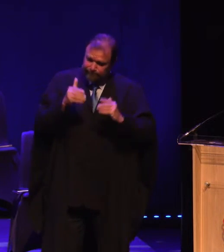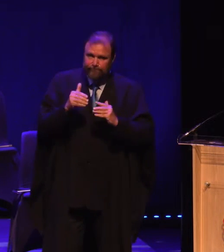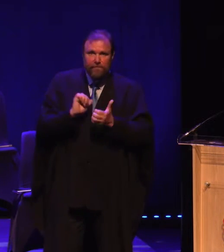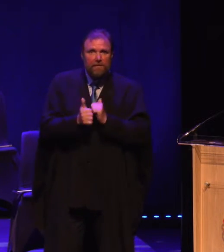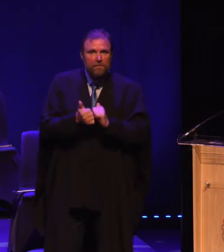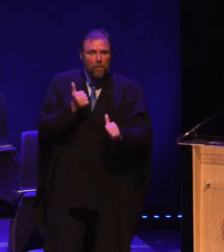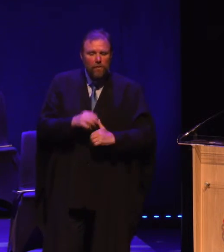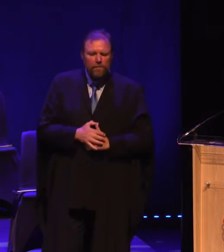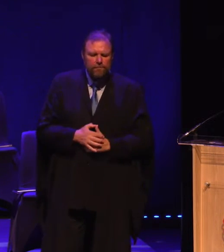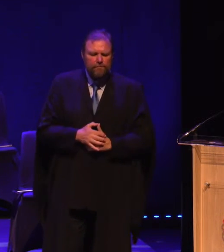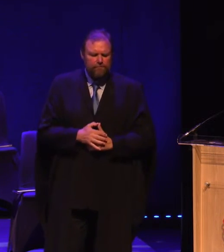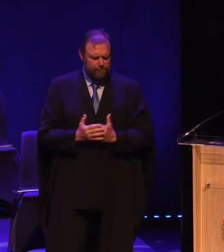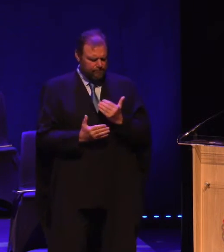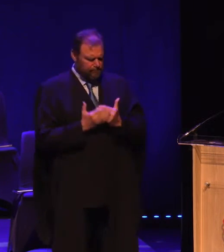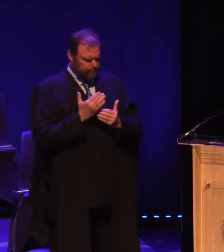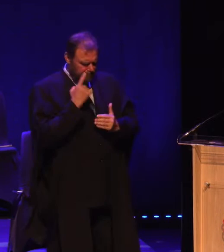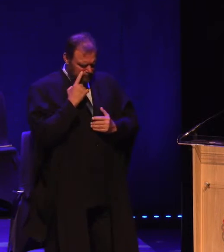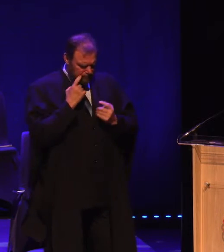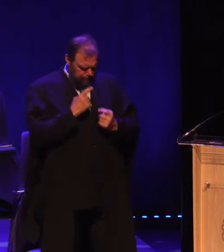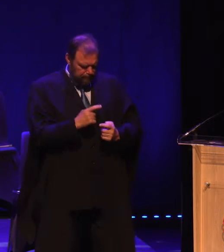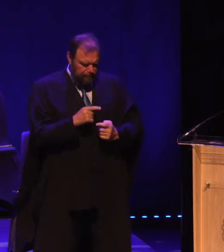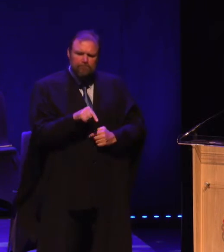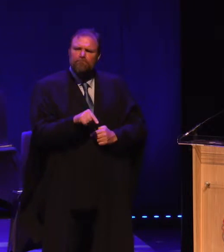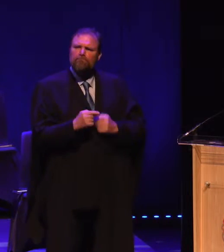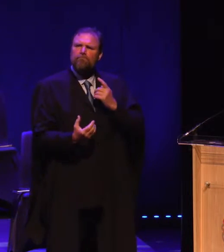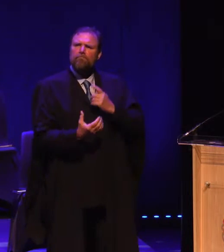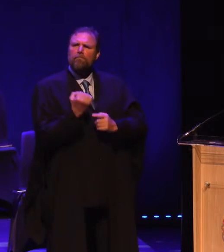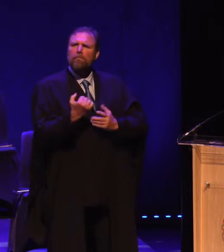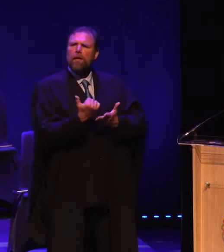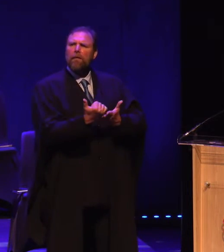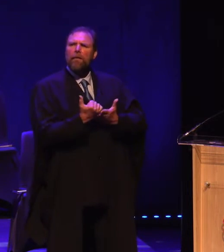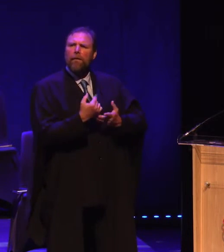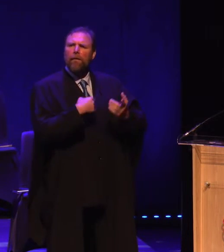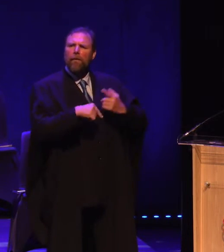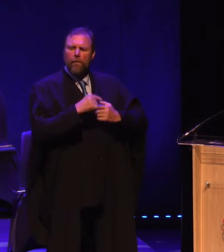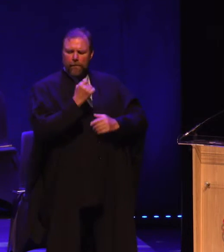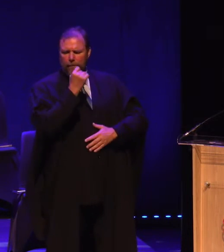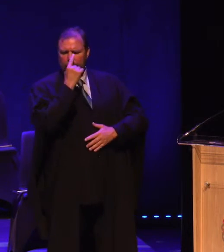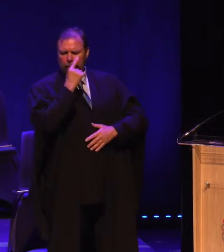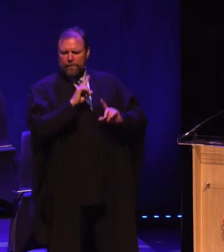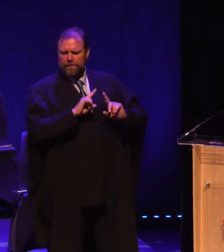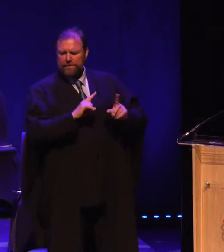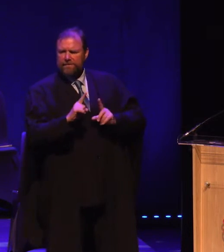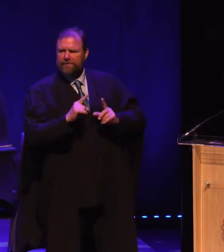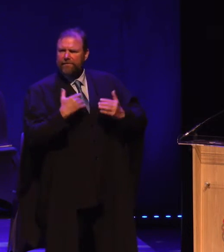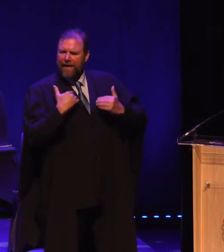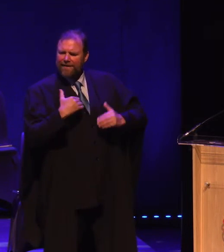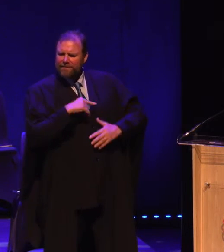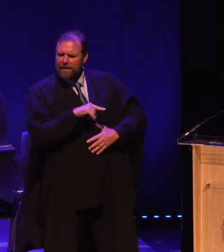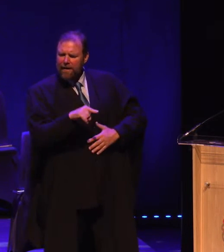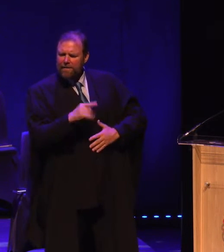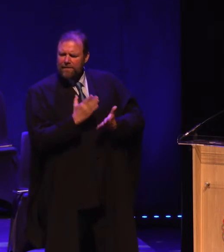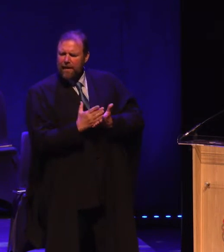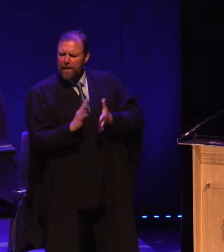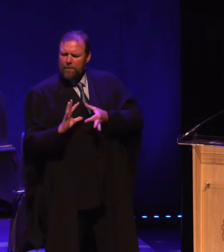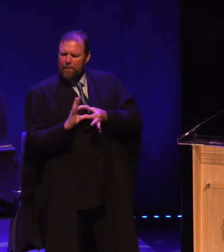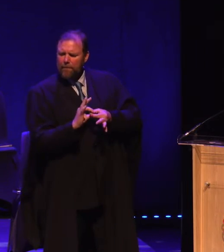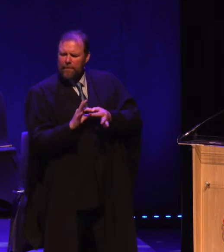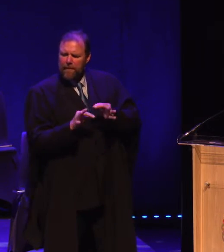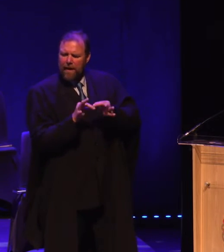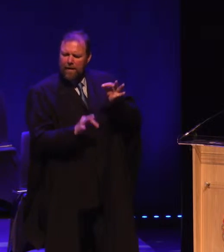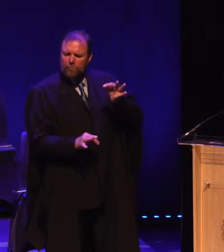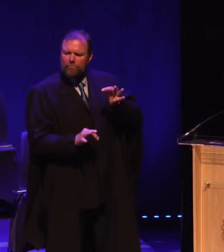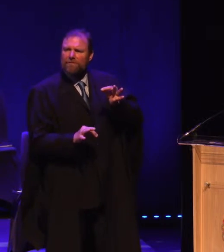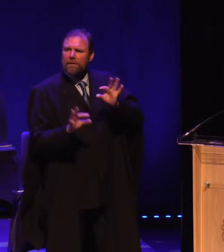Novel findings from the PhD have helped to evolve our understanding of how different exercises engage the hamstrings and other